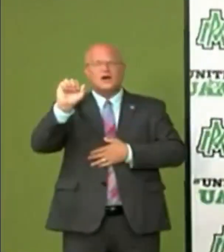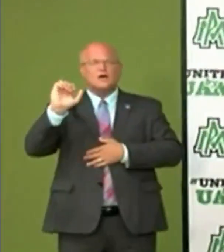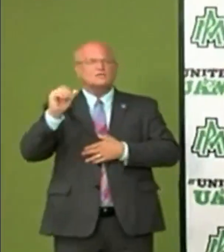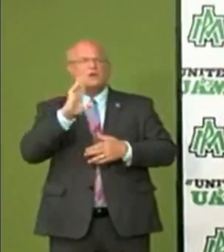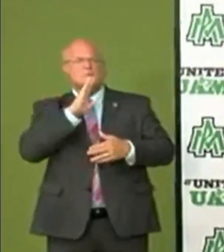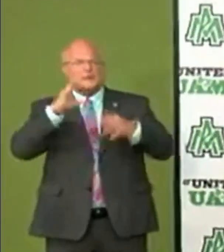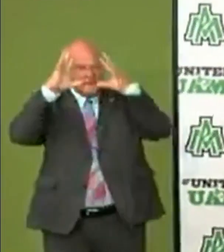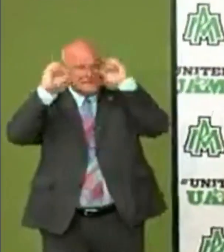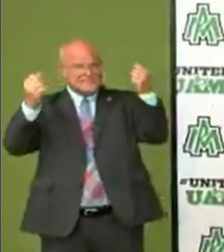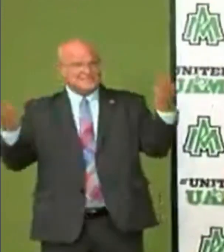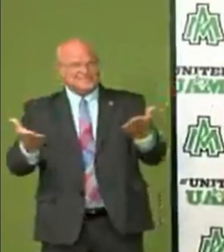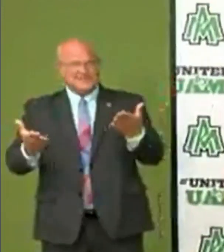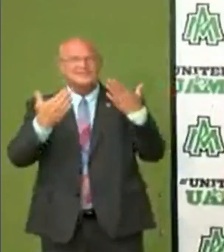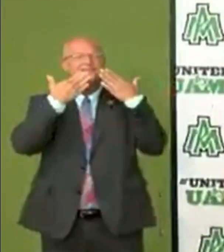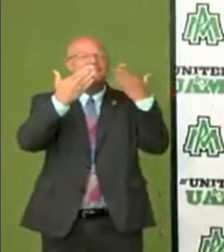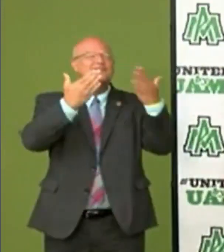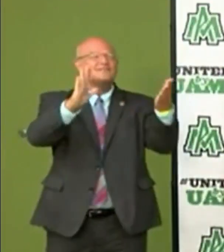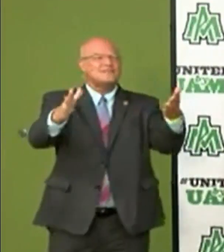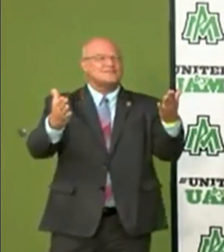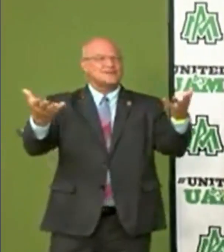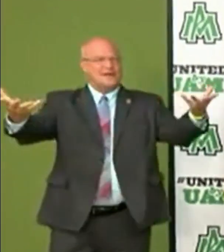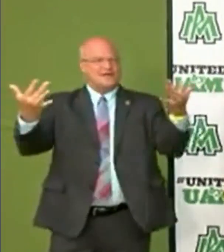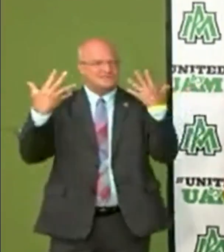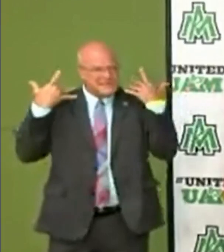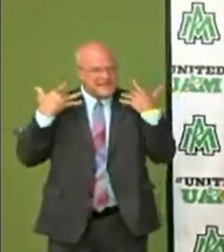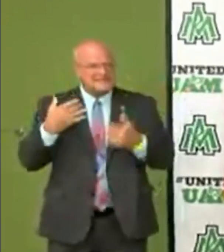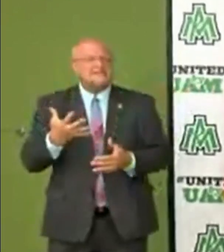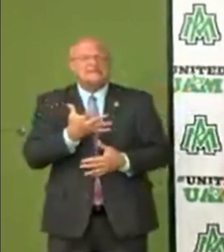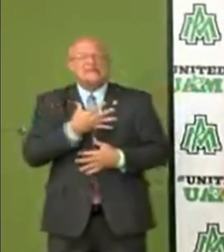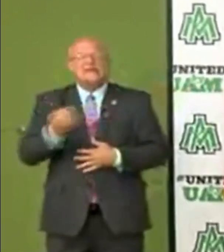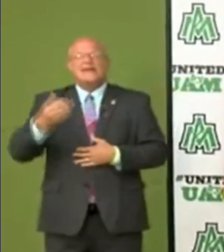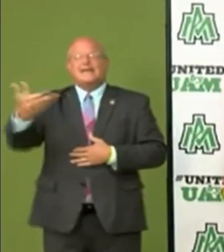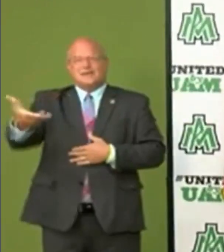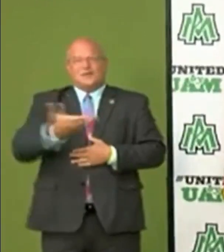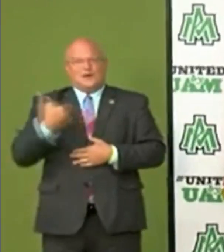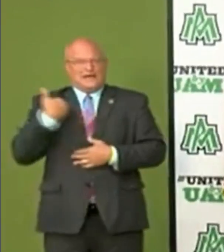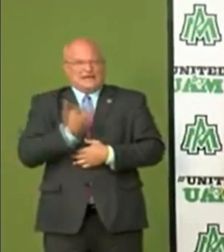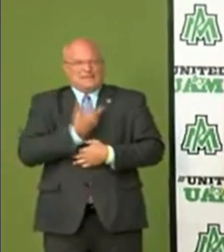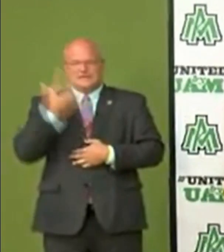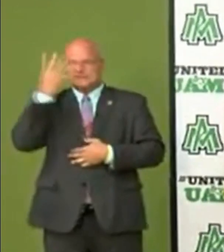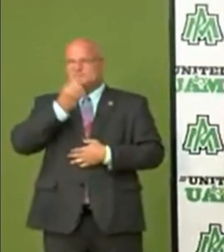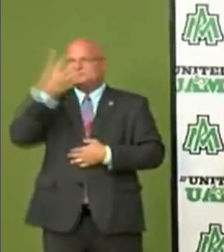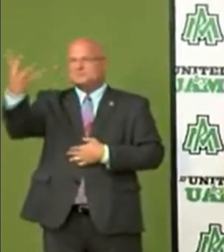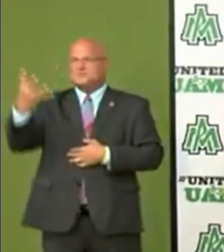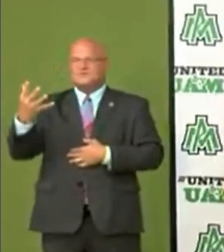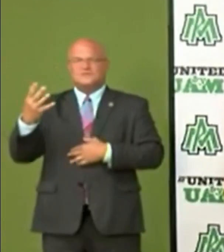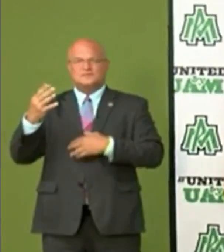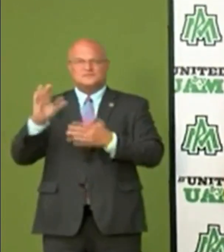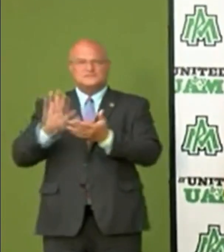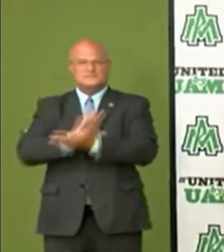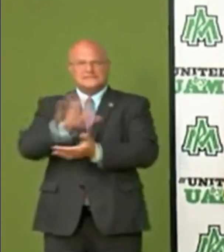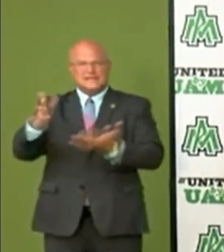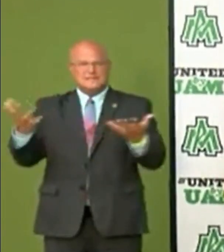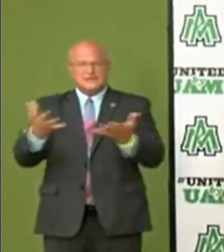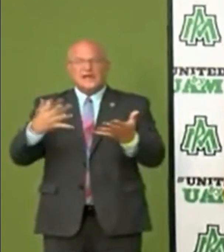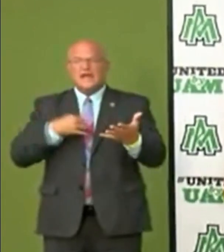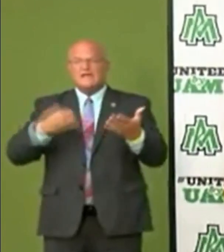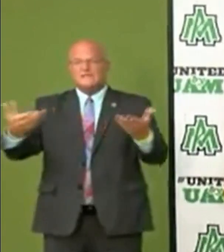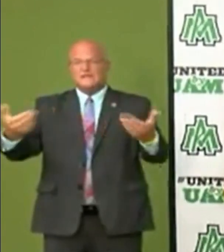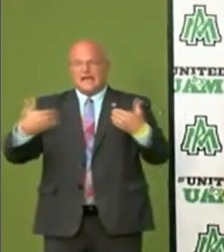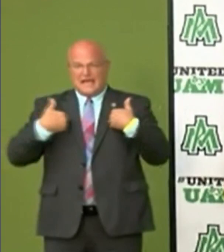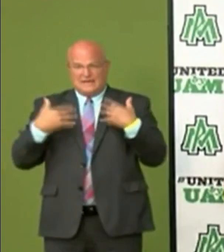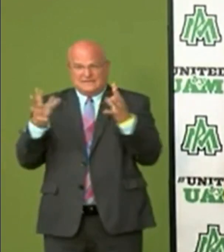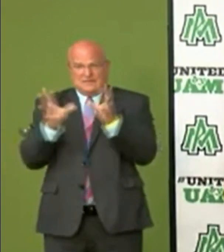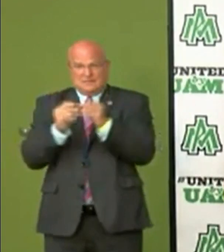a chancellor here. Thank you for your hospitality and you welcome us to your beautiful facility, and for hosting